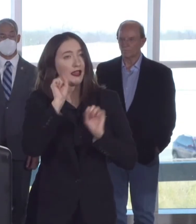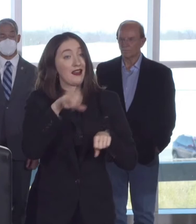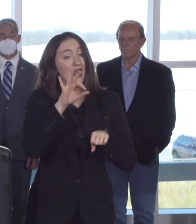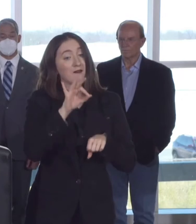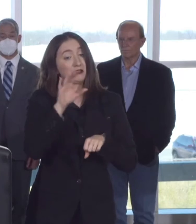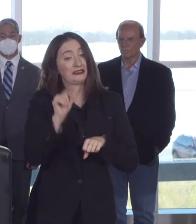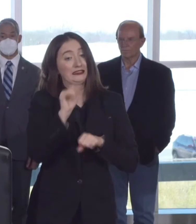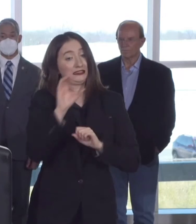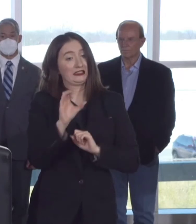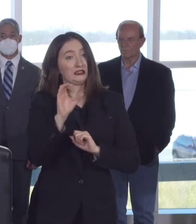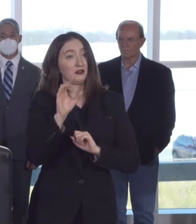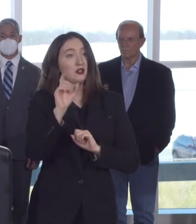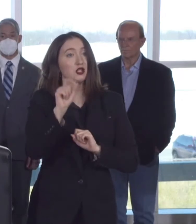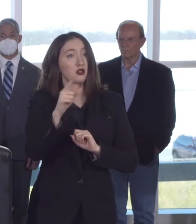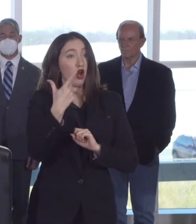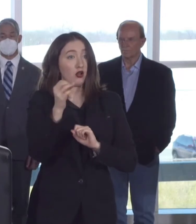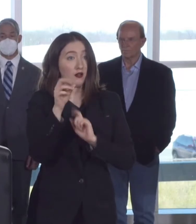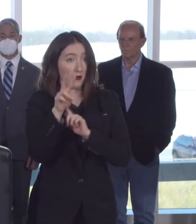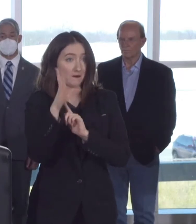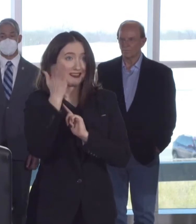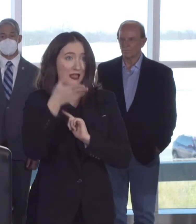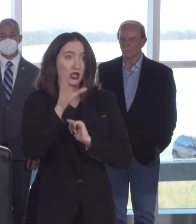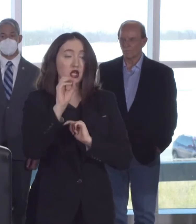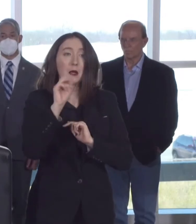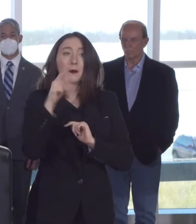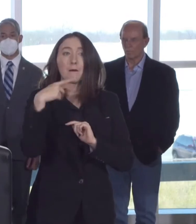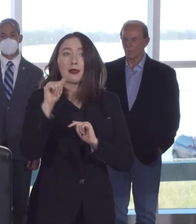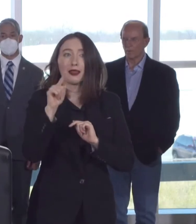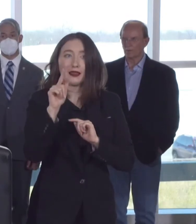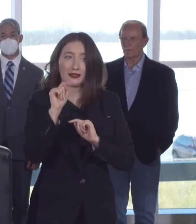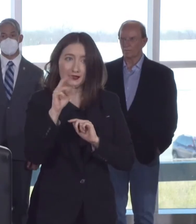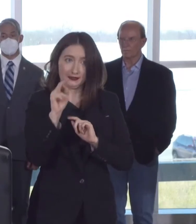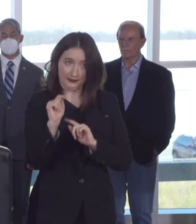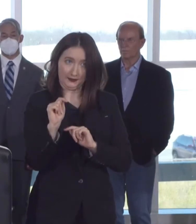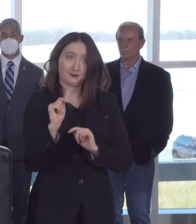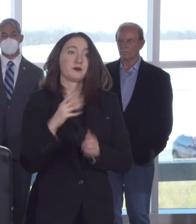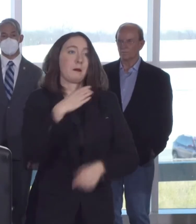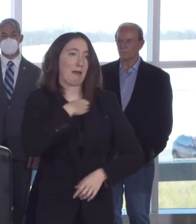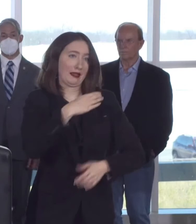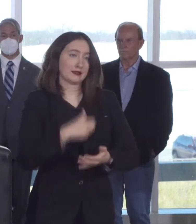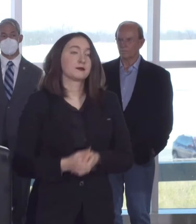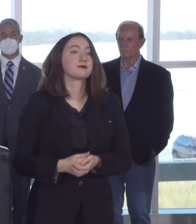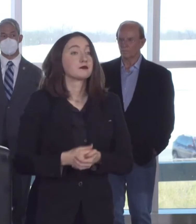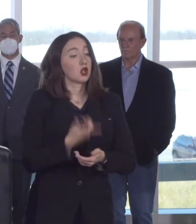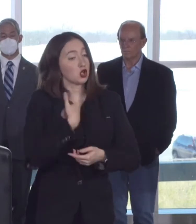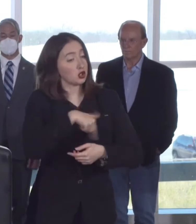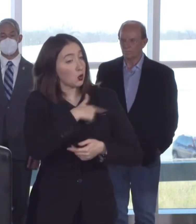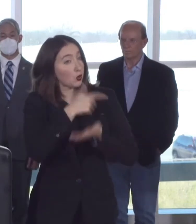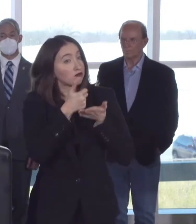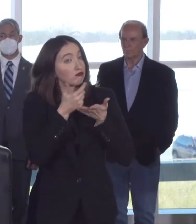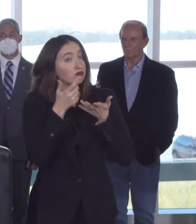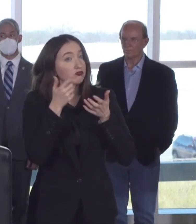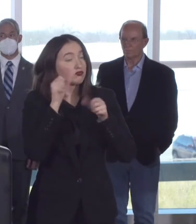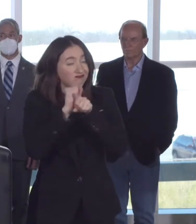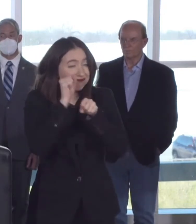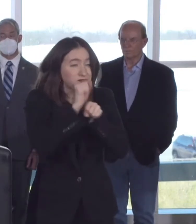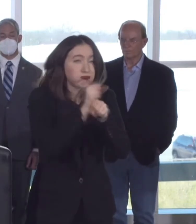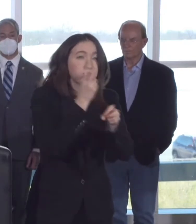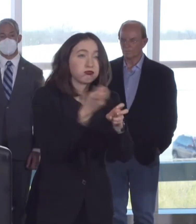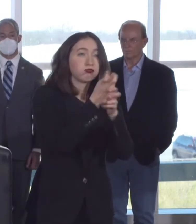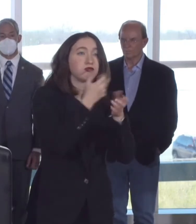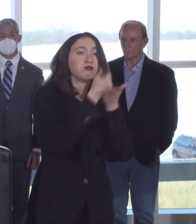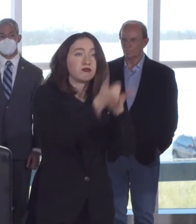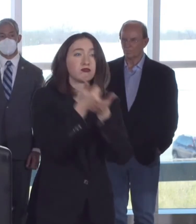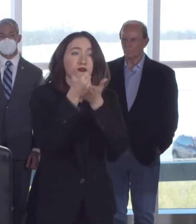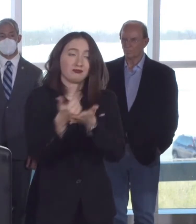ftc.gov/complaint. So Metro Health continues to monitor events and patterns around the globe to assist our residents during these most unprecedented of